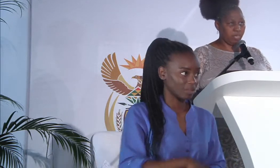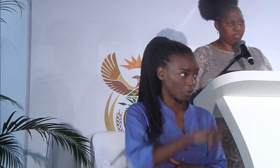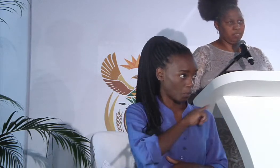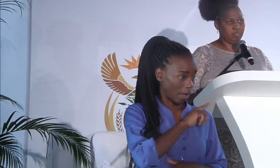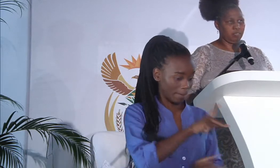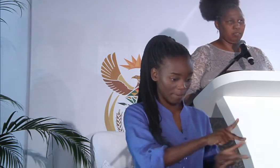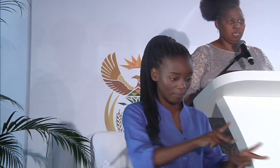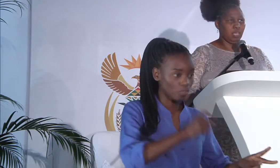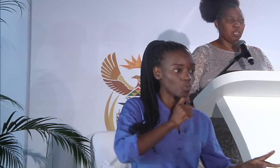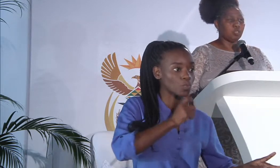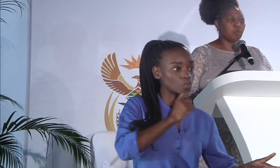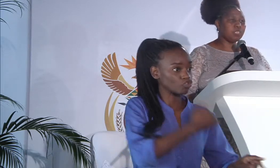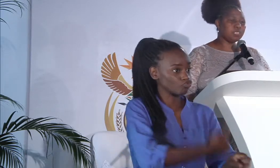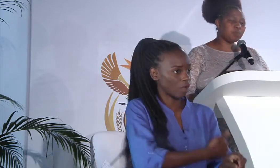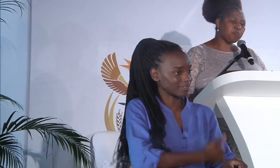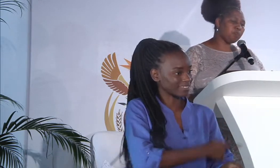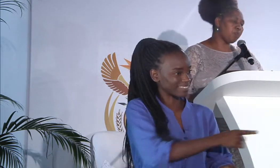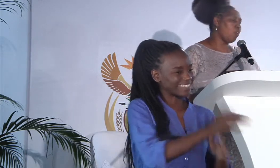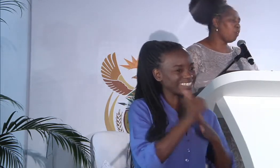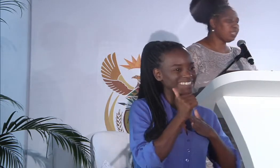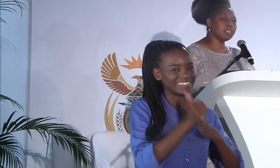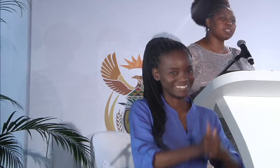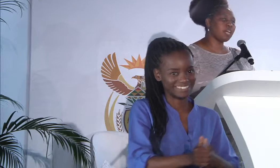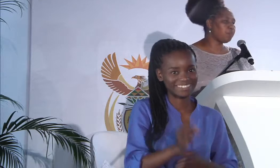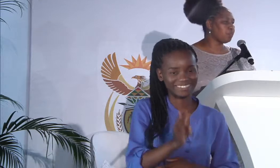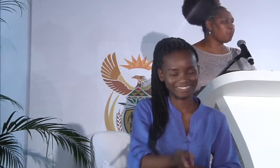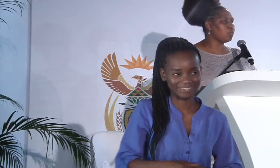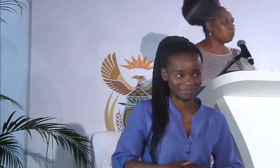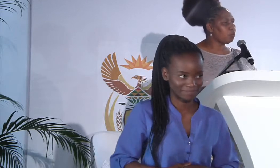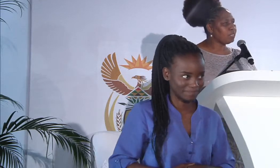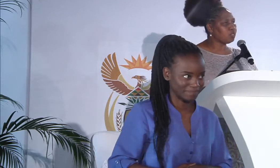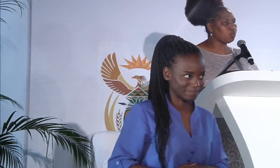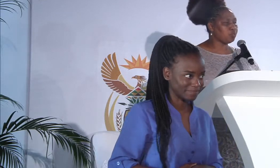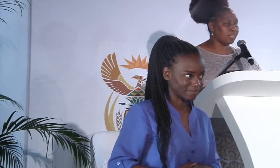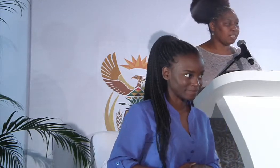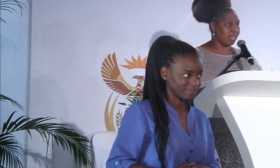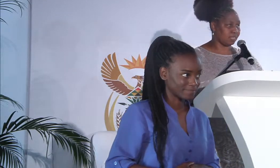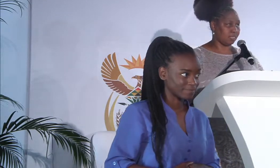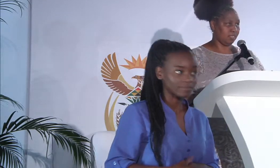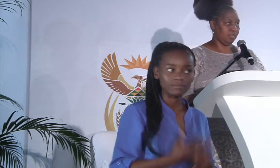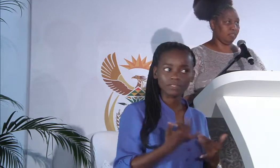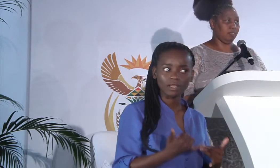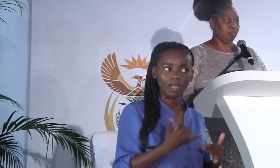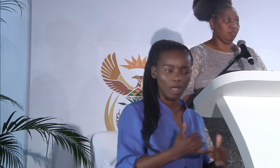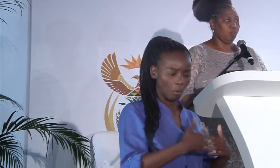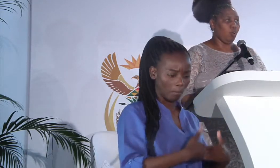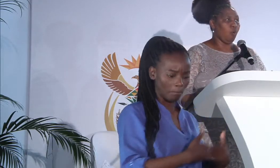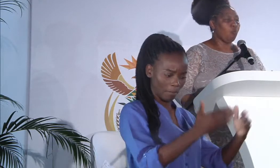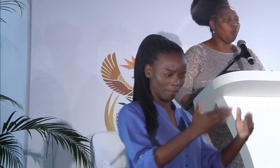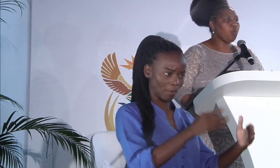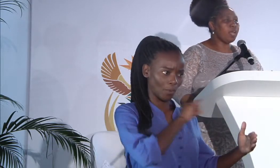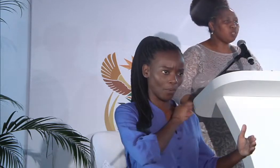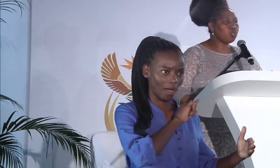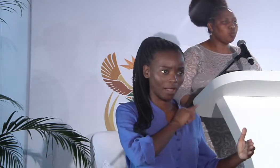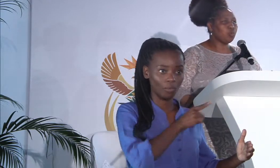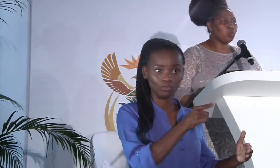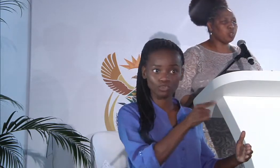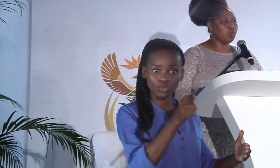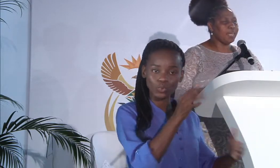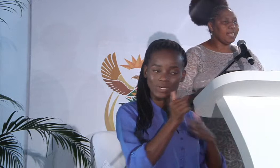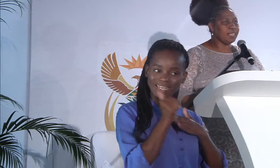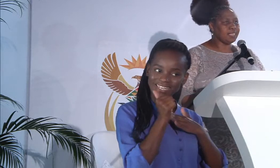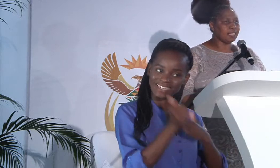way. So we're launching SANPUD because we want you to lead us. We want you